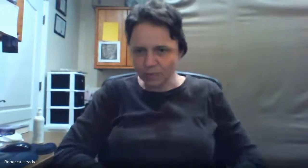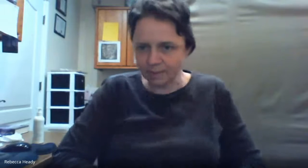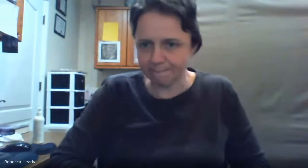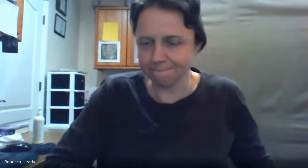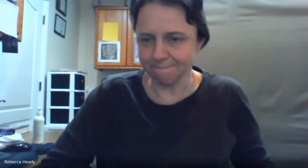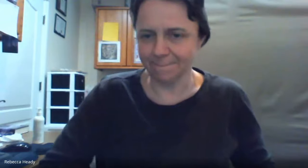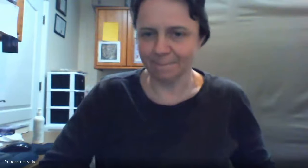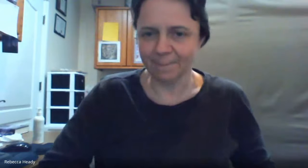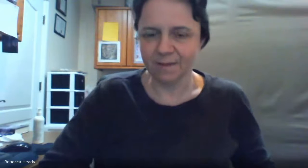but.